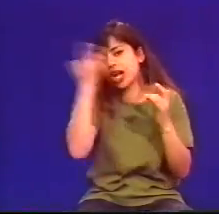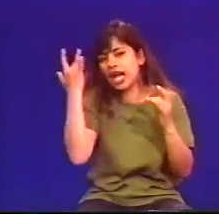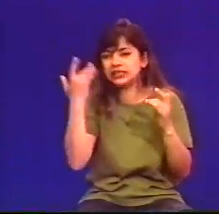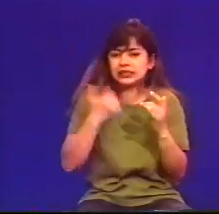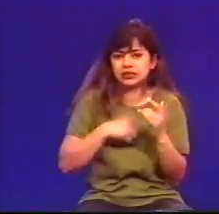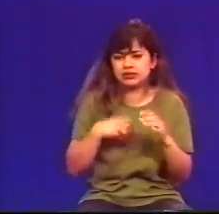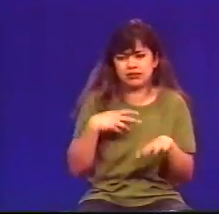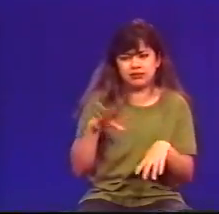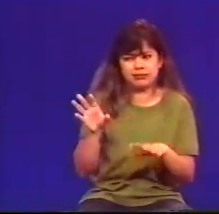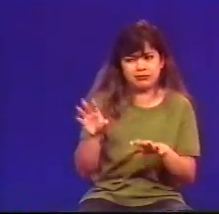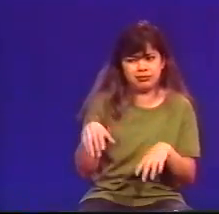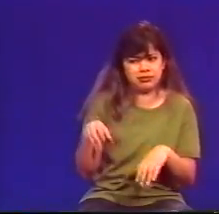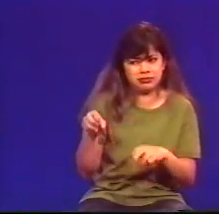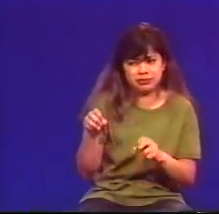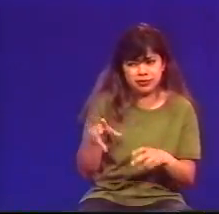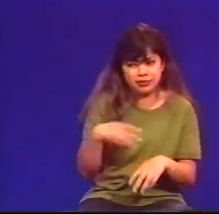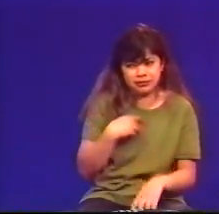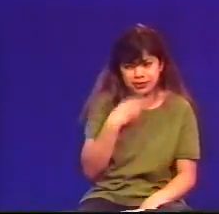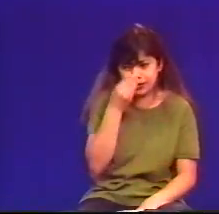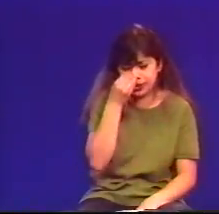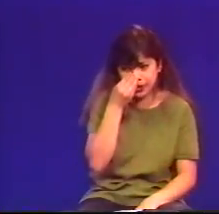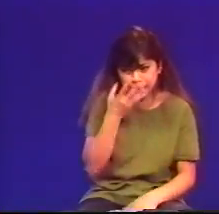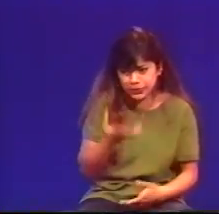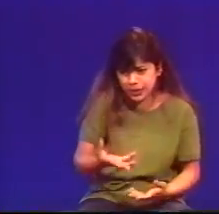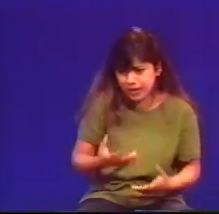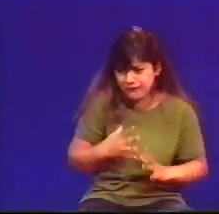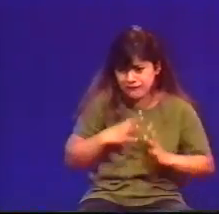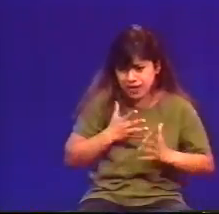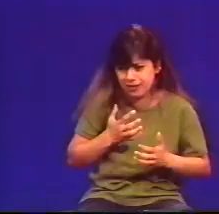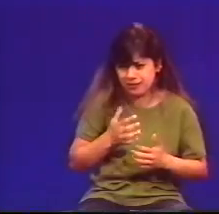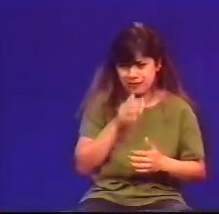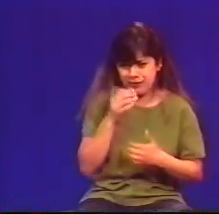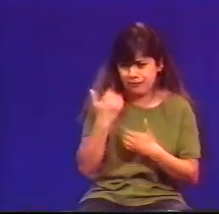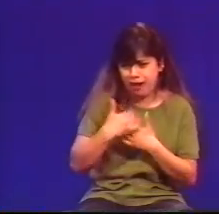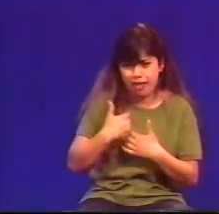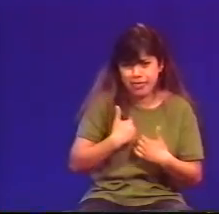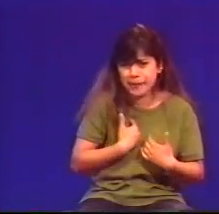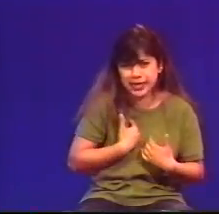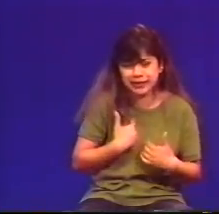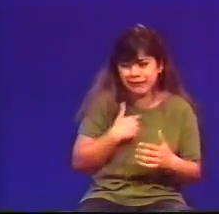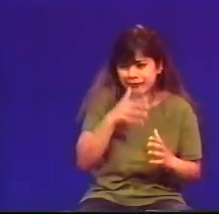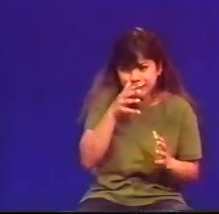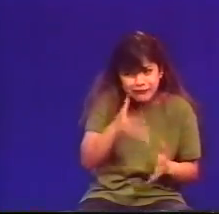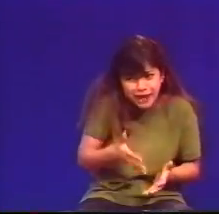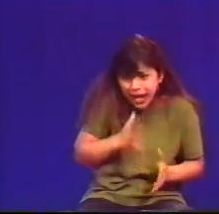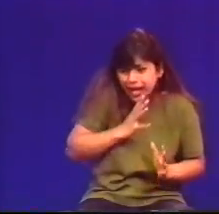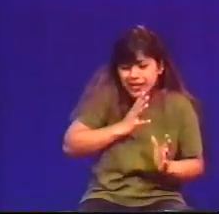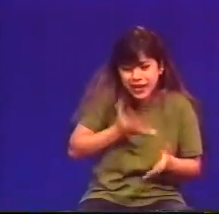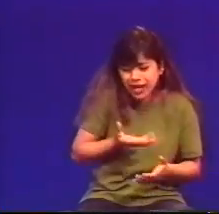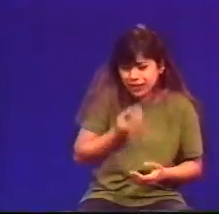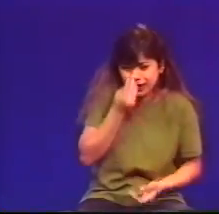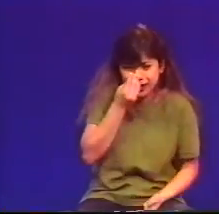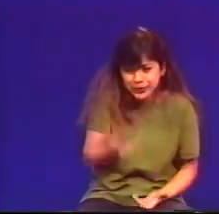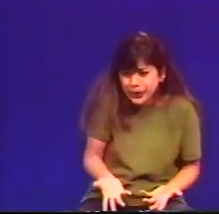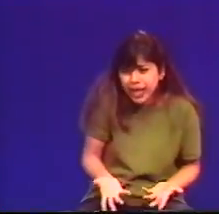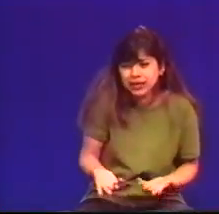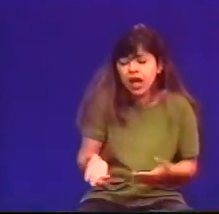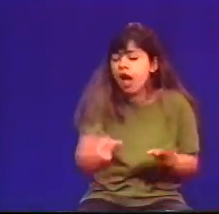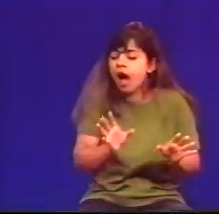no, don't worry about it. It doesn't bother me. She still continued to apologize. And I had never had anyone apologize to me for